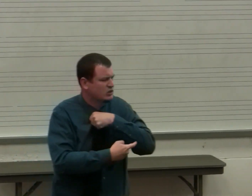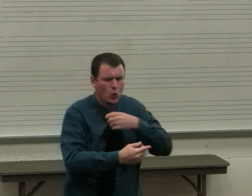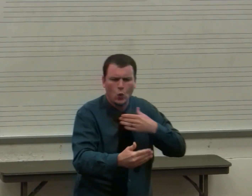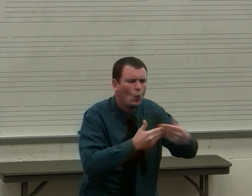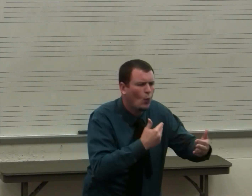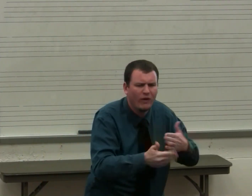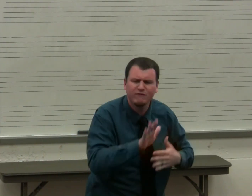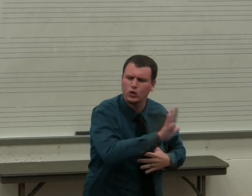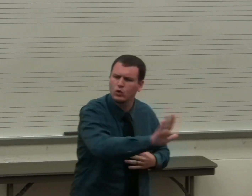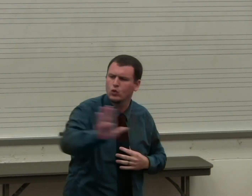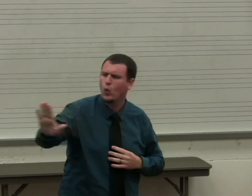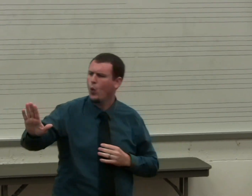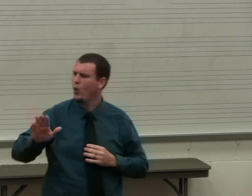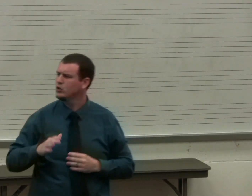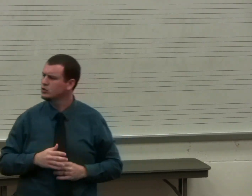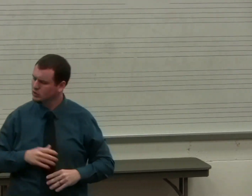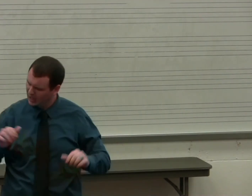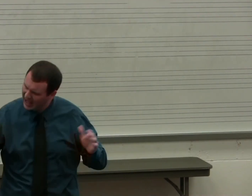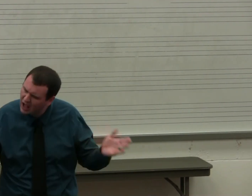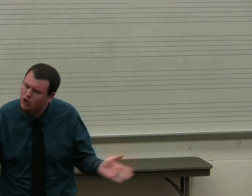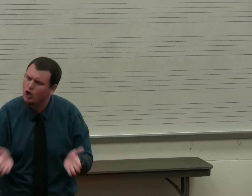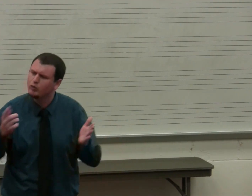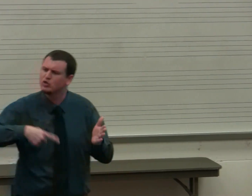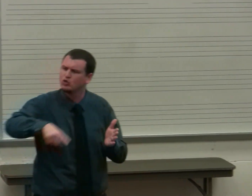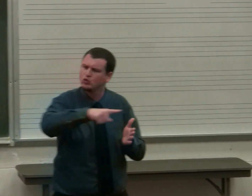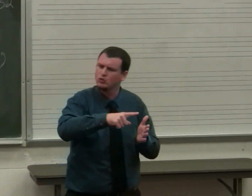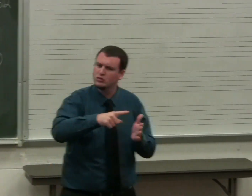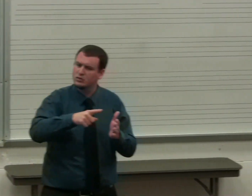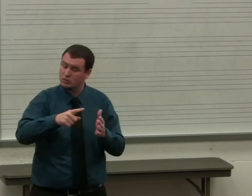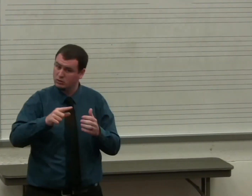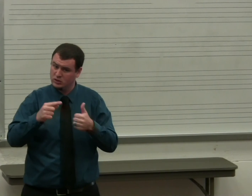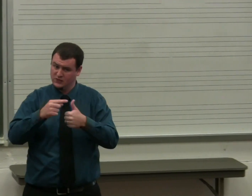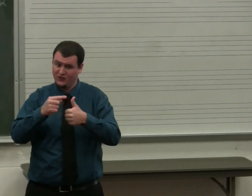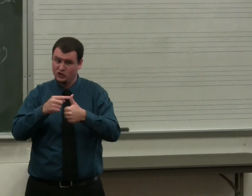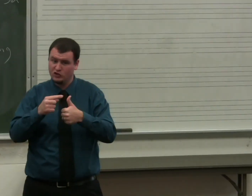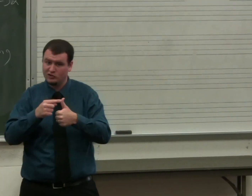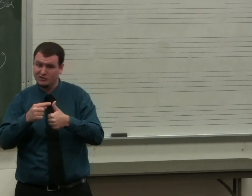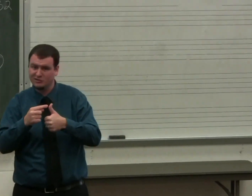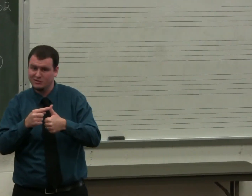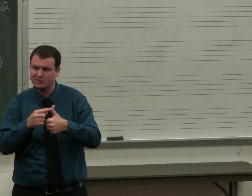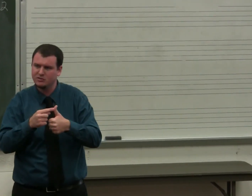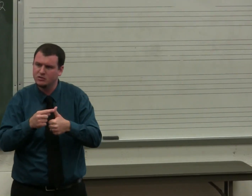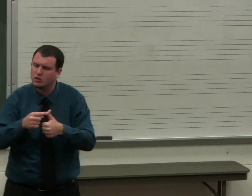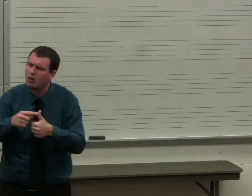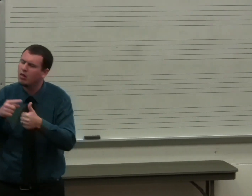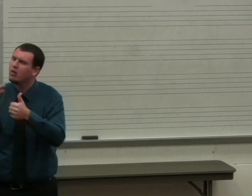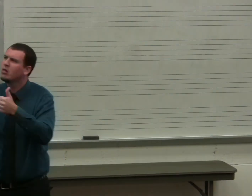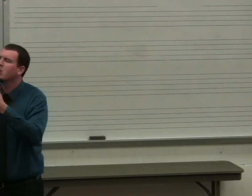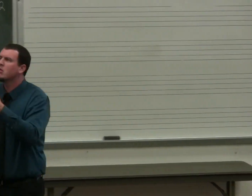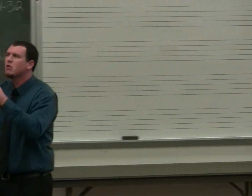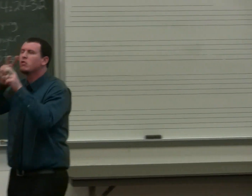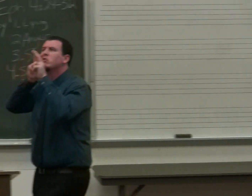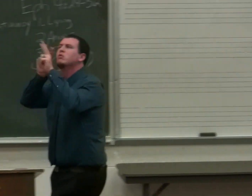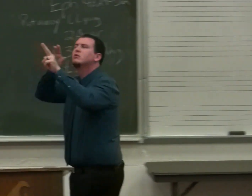addiction, your temptation, whatever yours is,